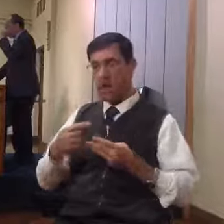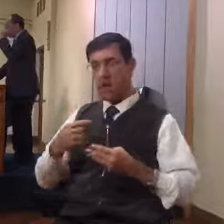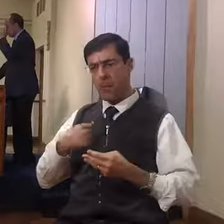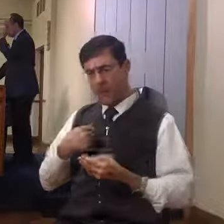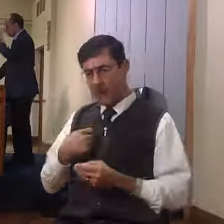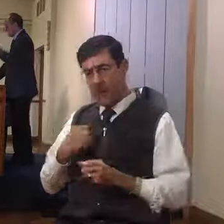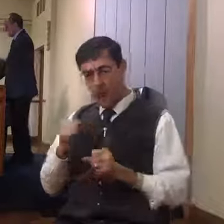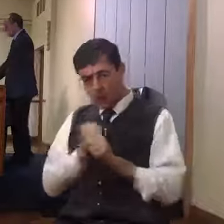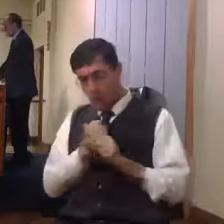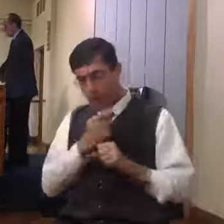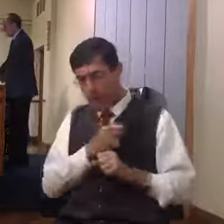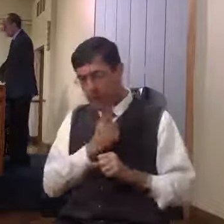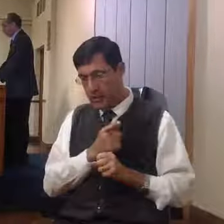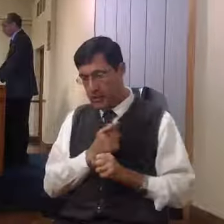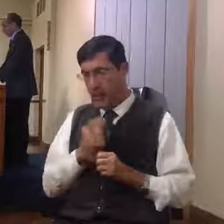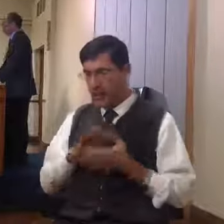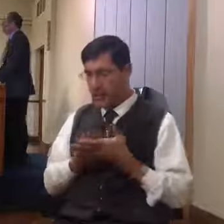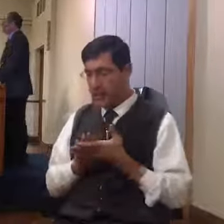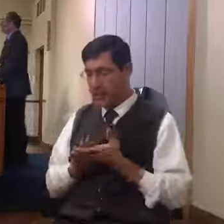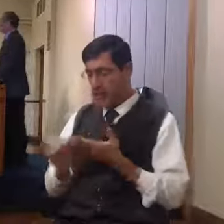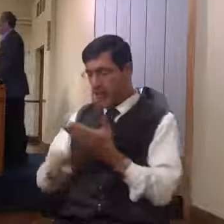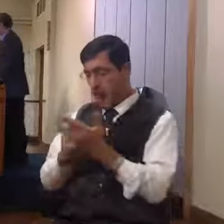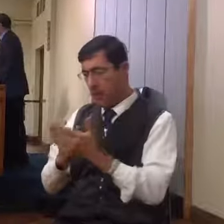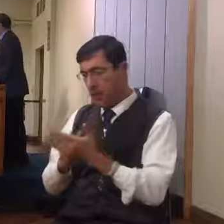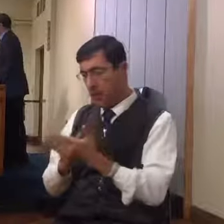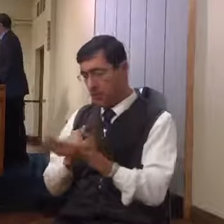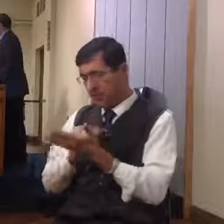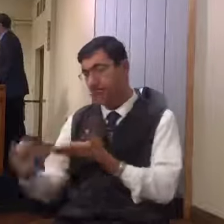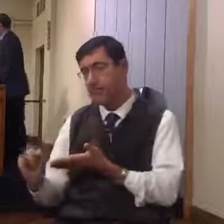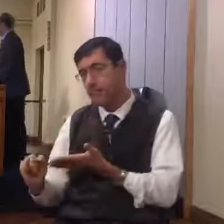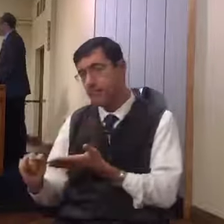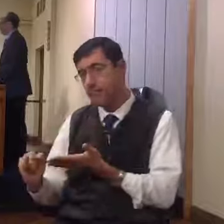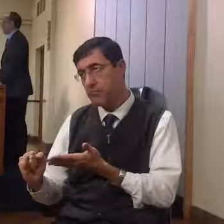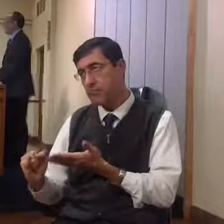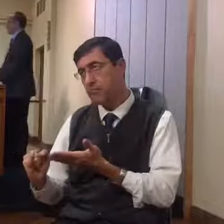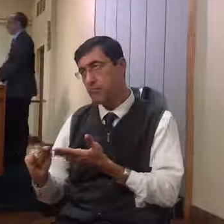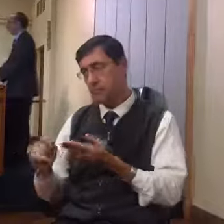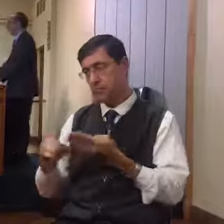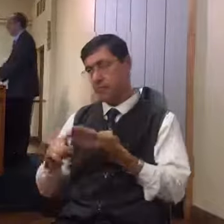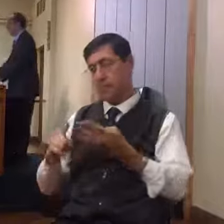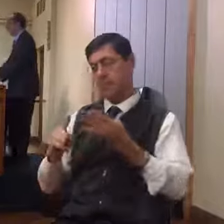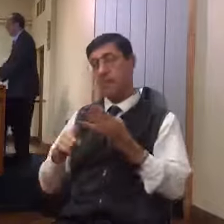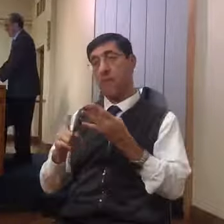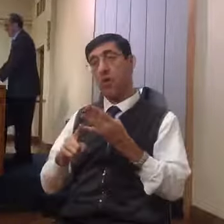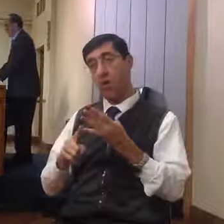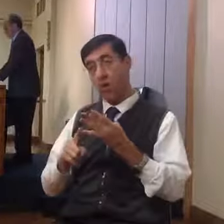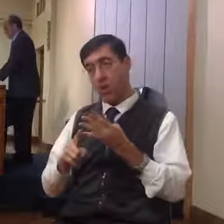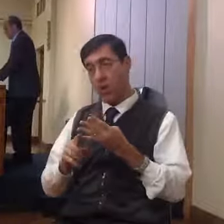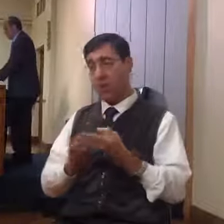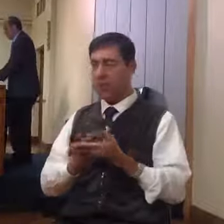1 Thessalonians 5:21-22. The fourth, does it weaken my testimony?